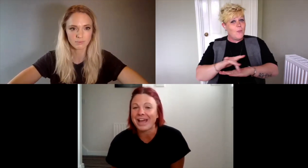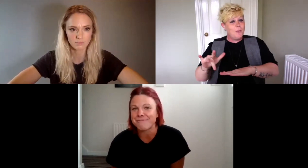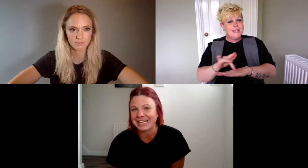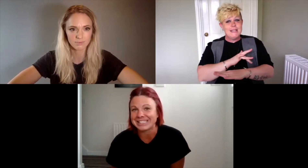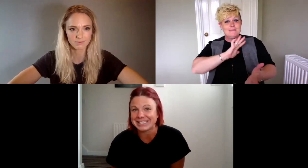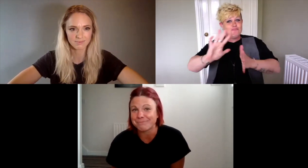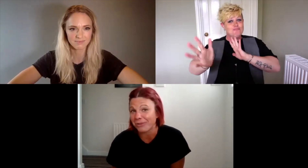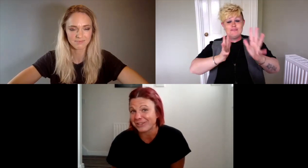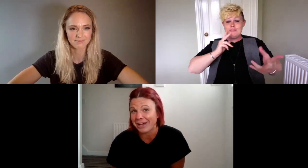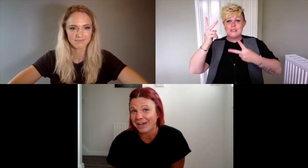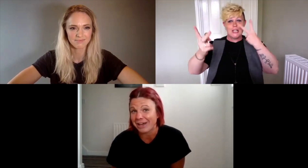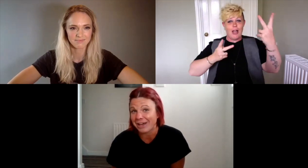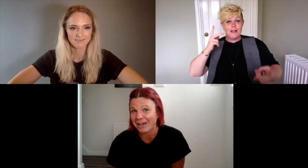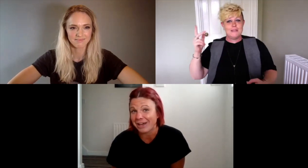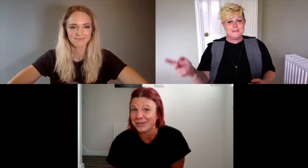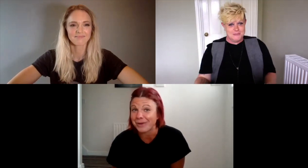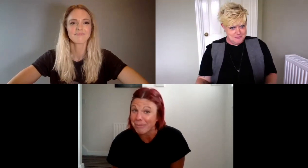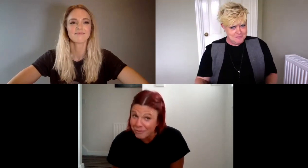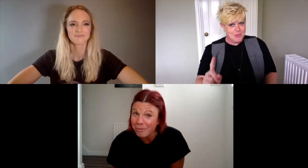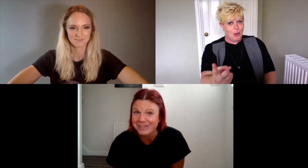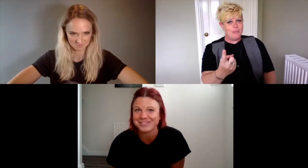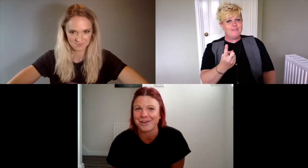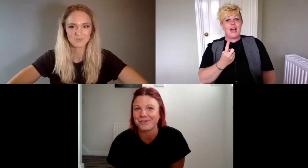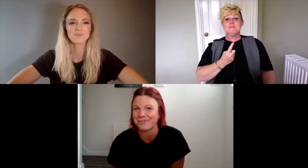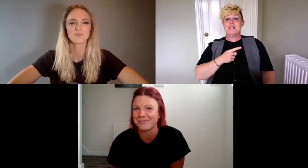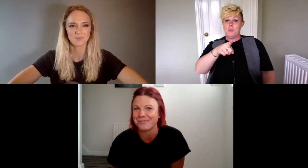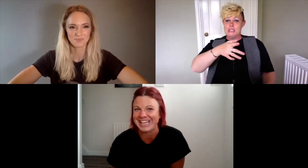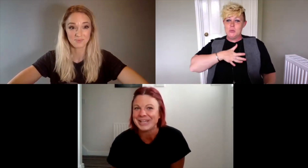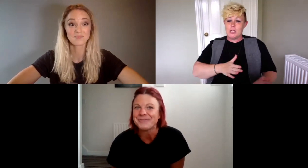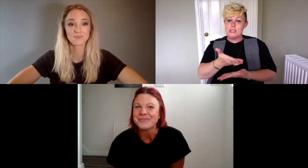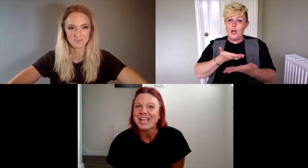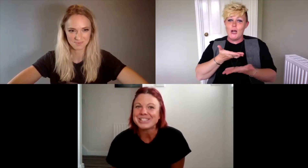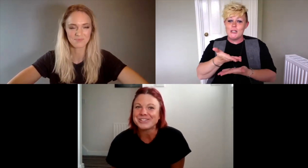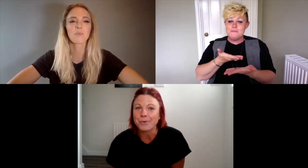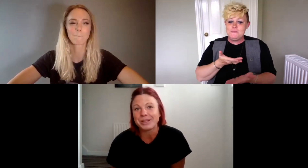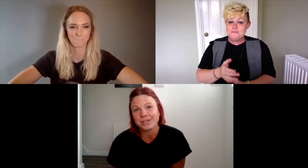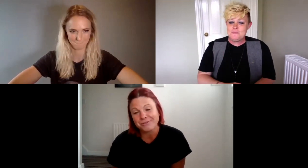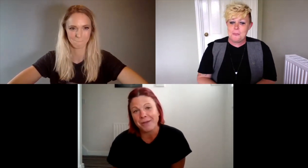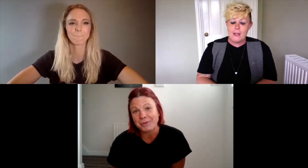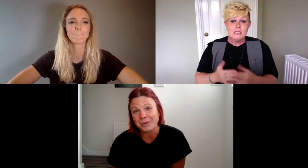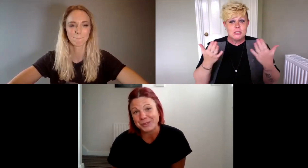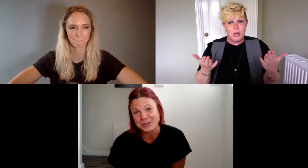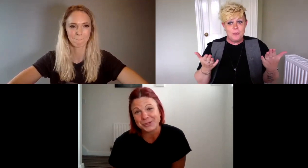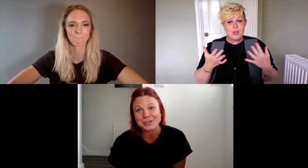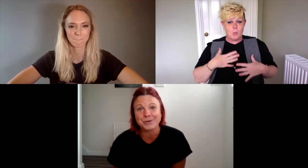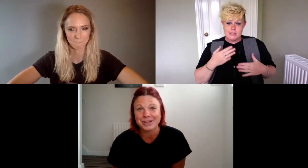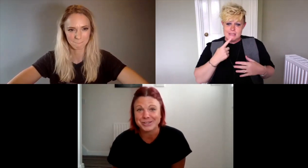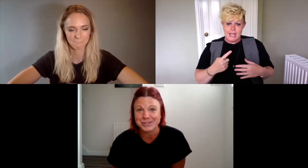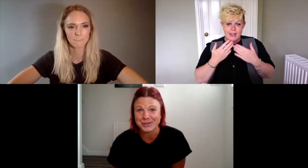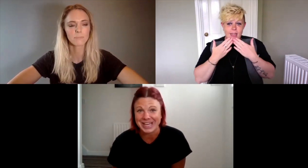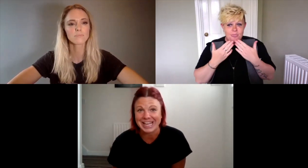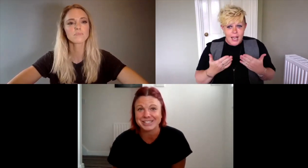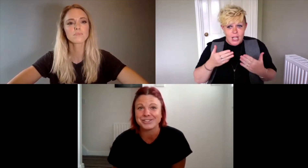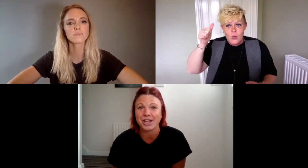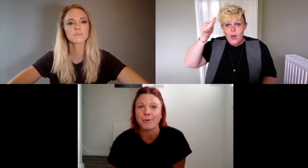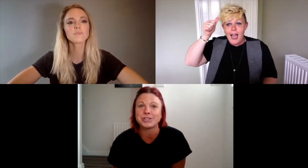next, what we have planned is both yourself and I are going to do a performance of Come Find Me. So come find me when you want to talk. So we're going to